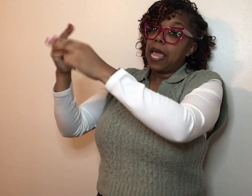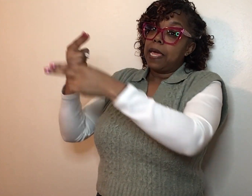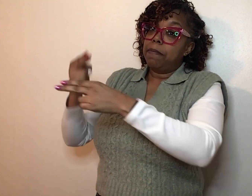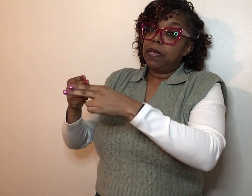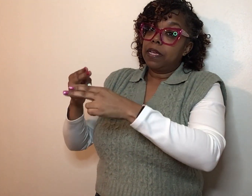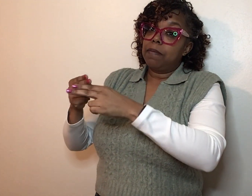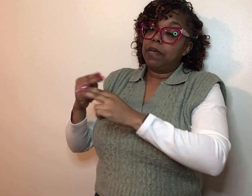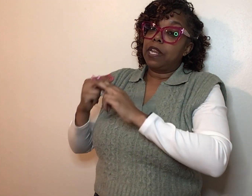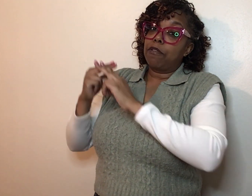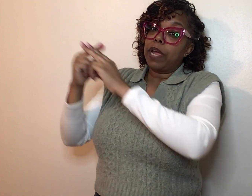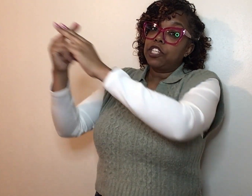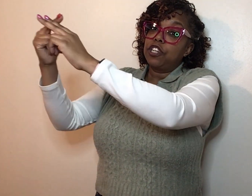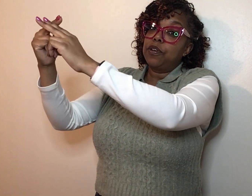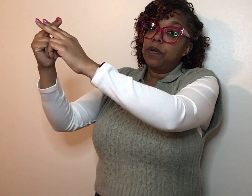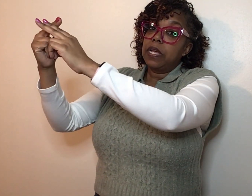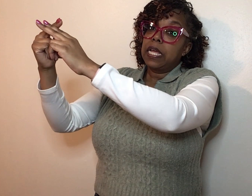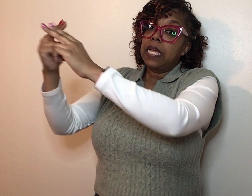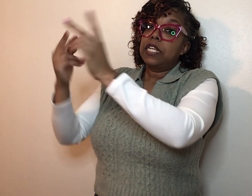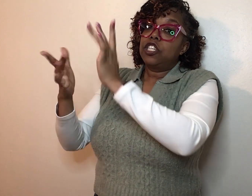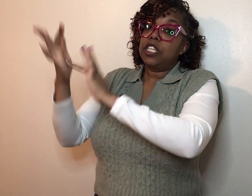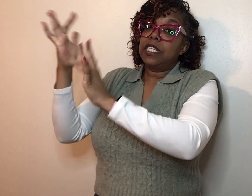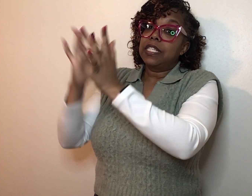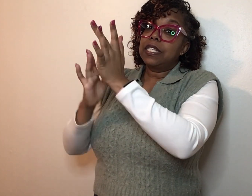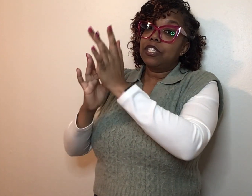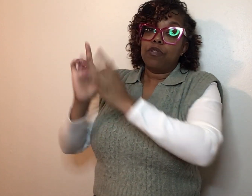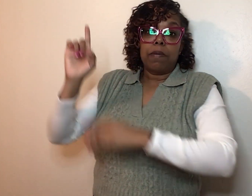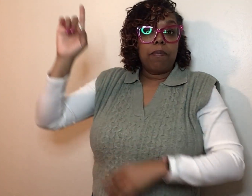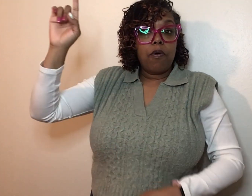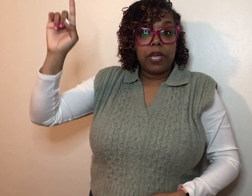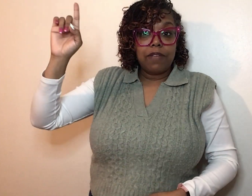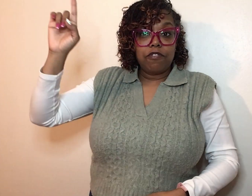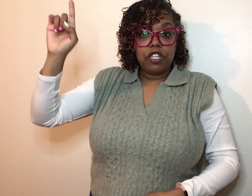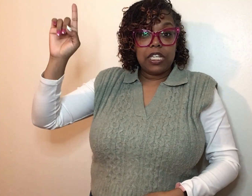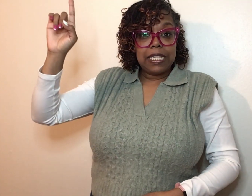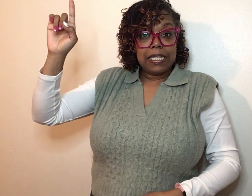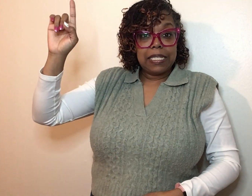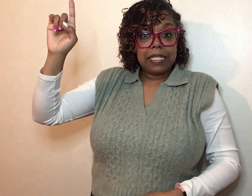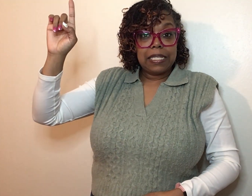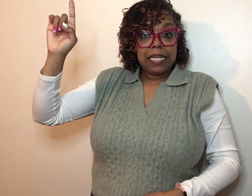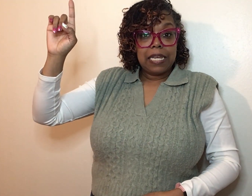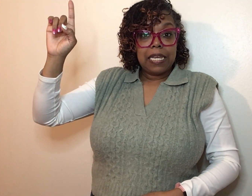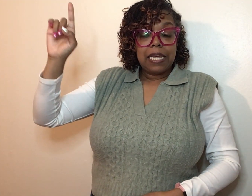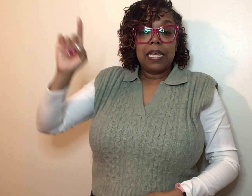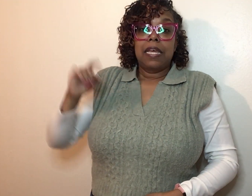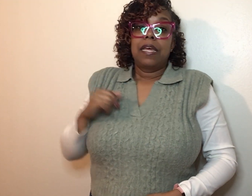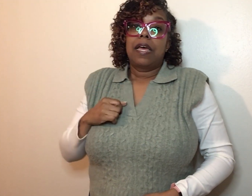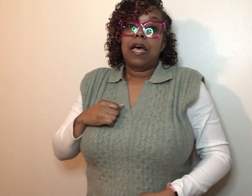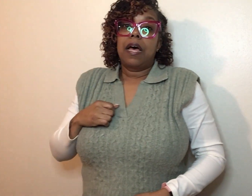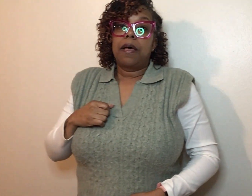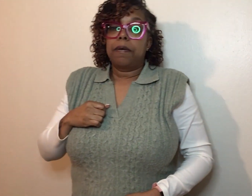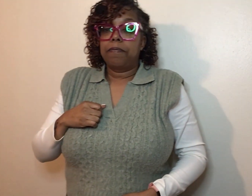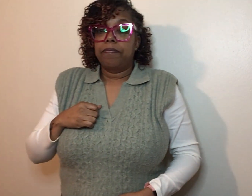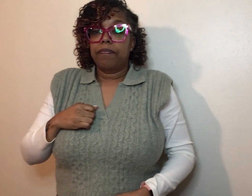Name can be directional. Jesus, you can point for Jesus. Um,